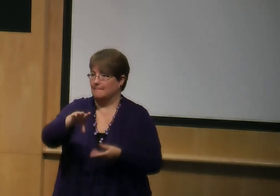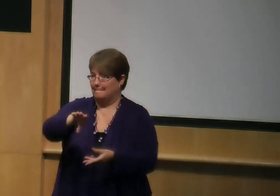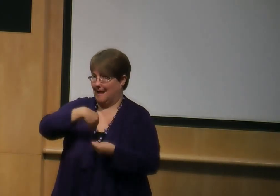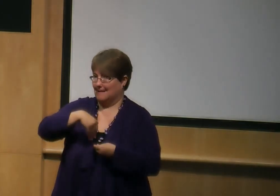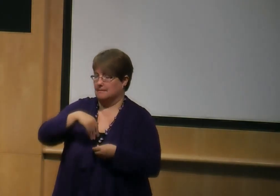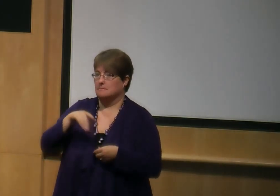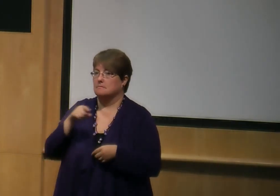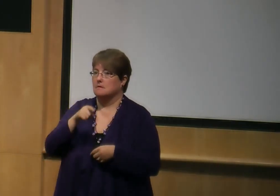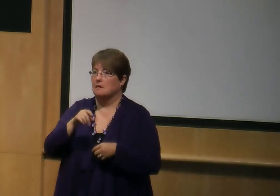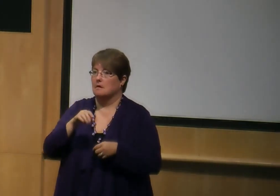is a voluntary or worker,